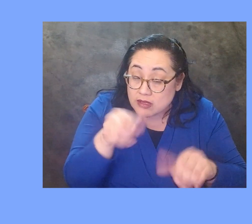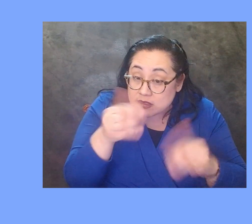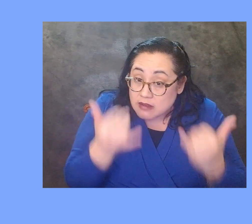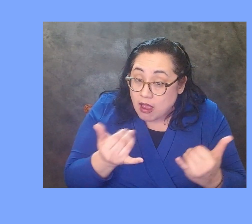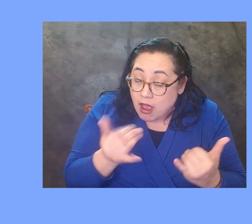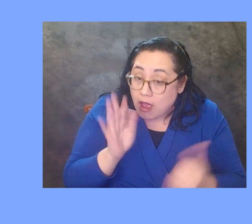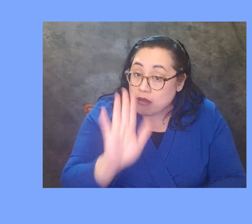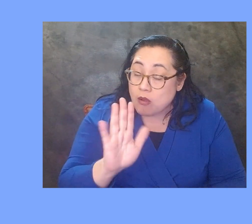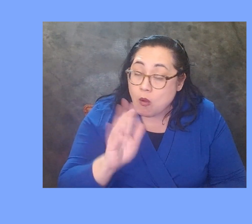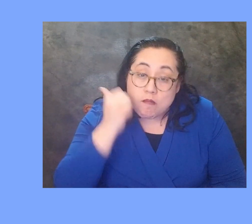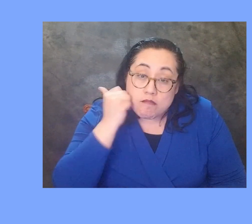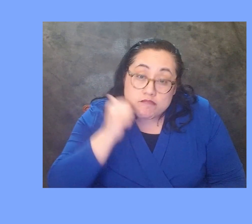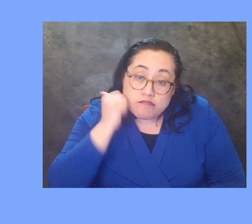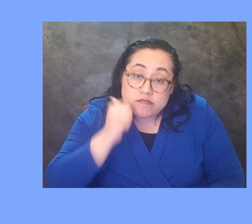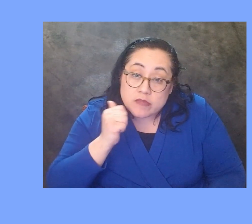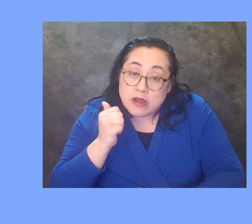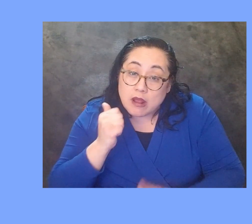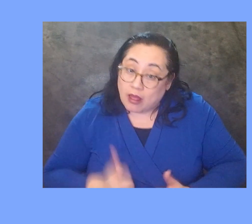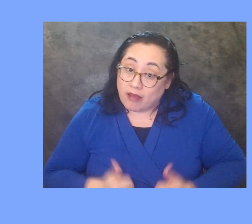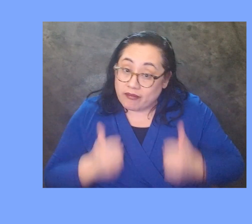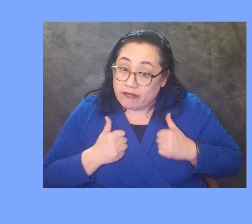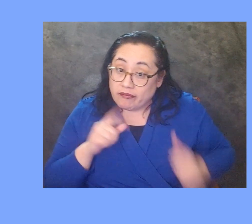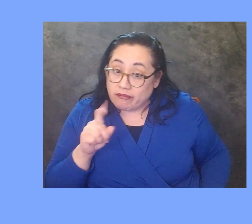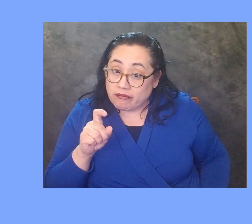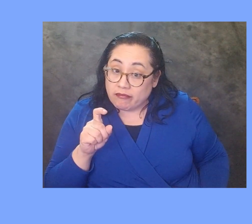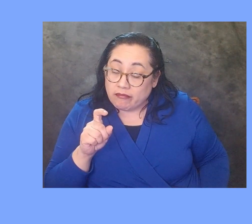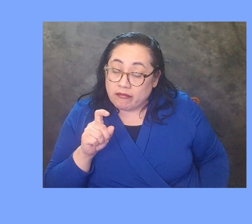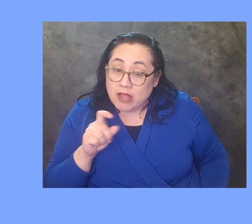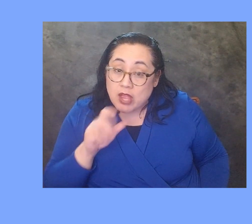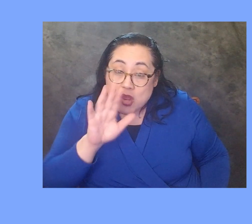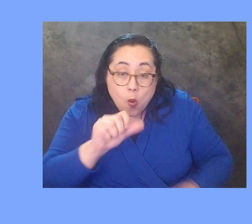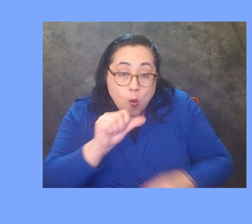now if you do this now in your everyday life.